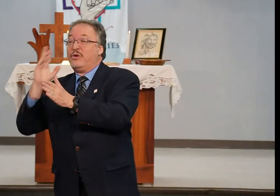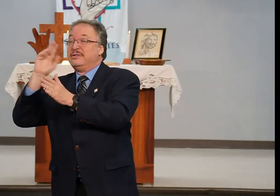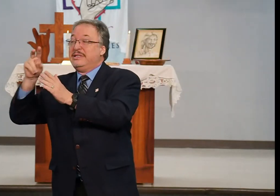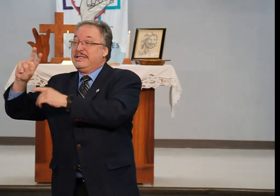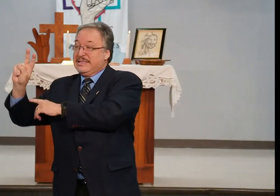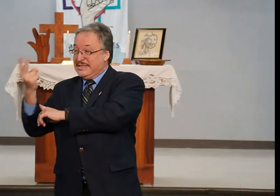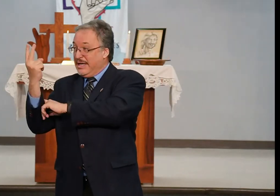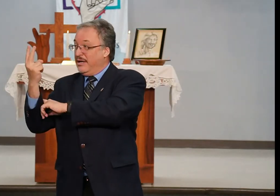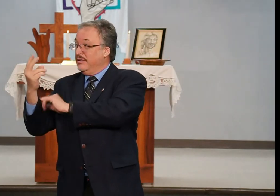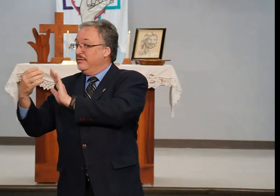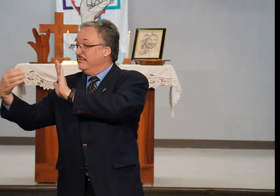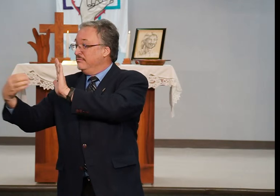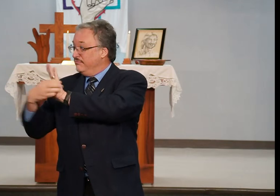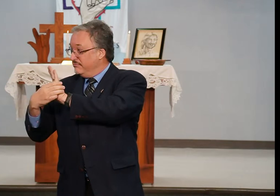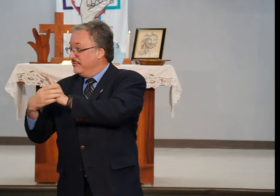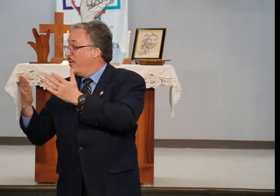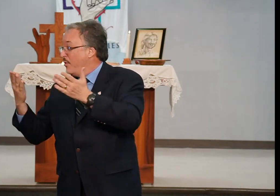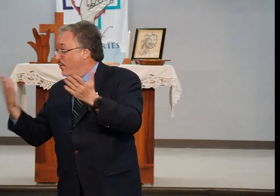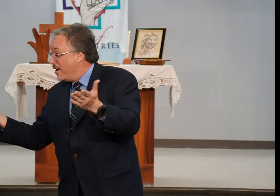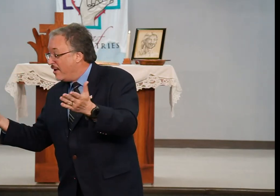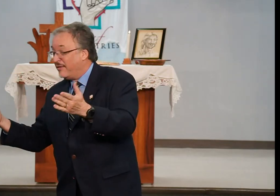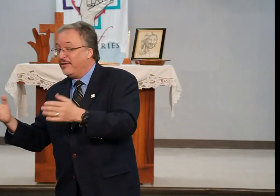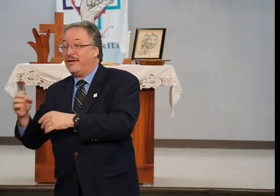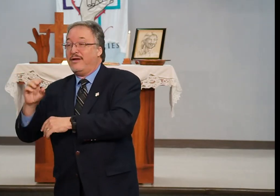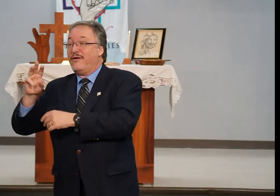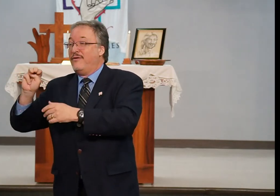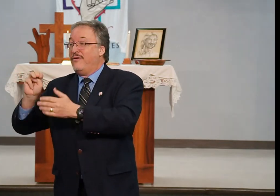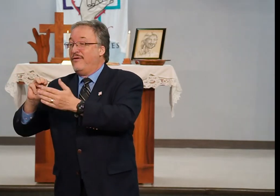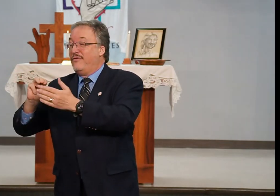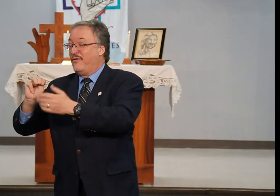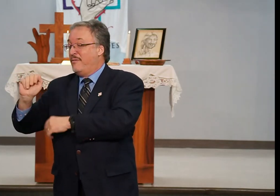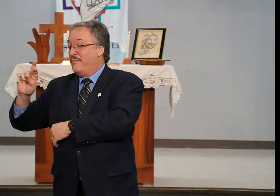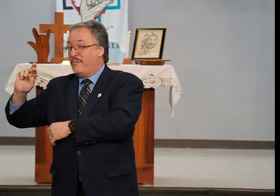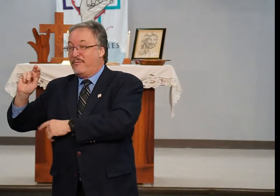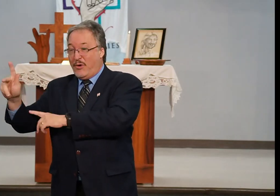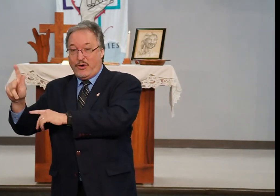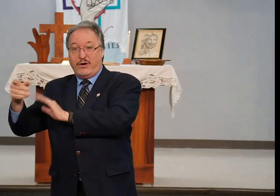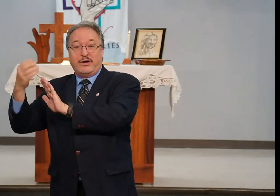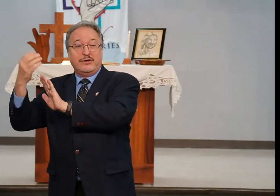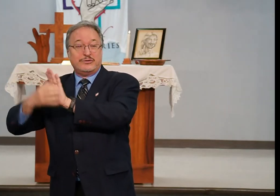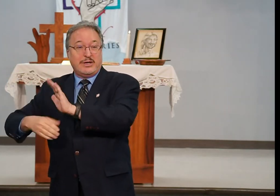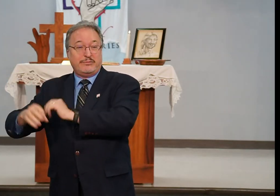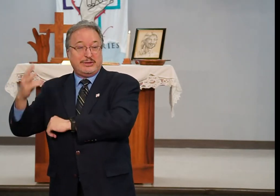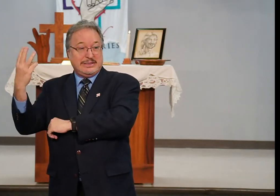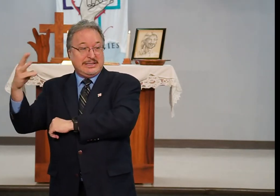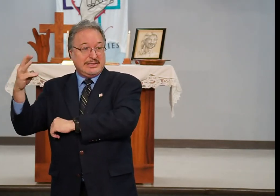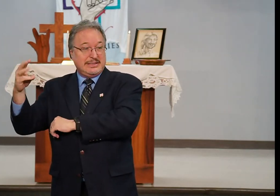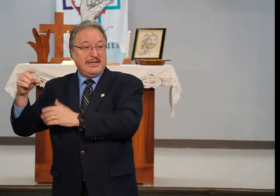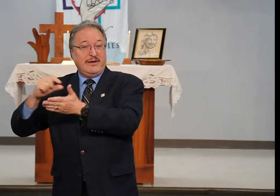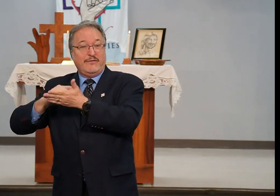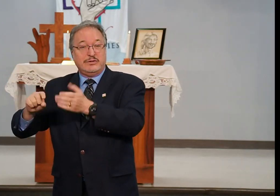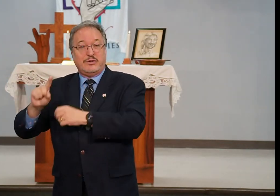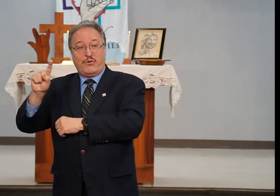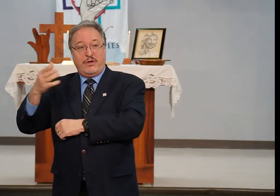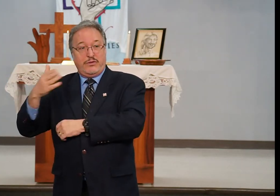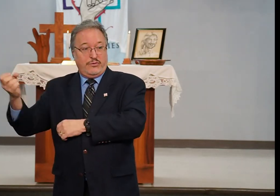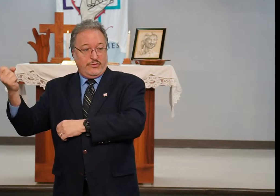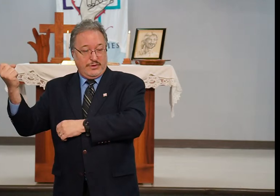that, then move into the second scripture, which is Mark